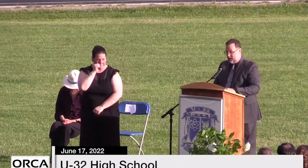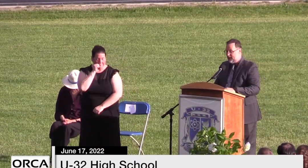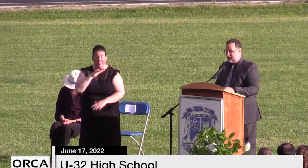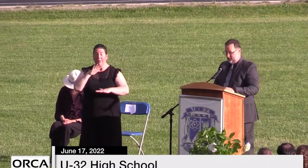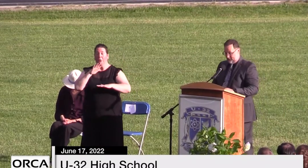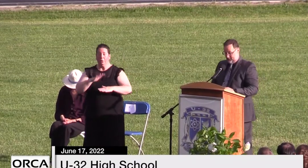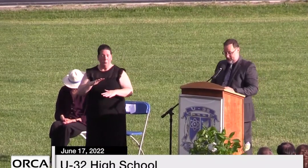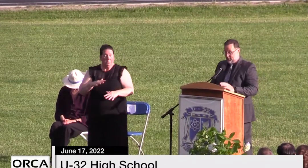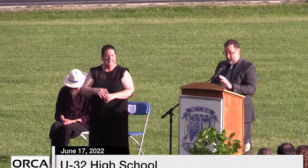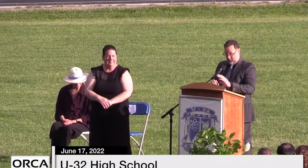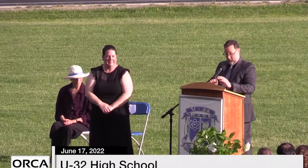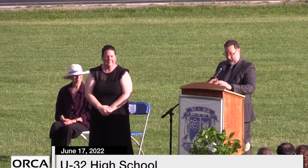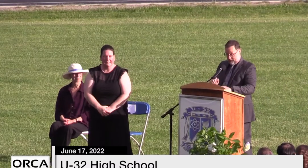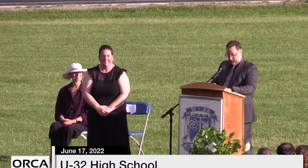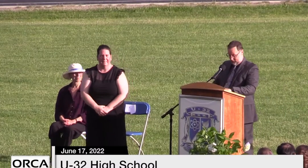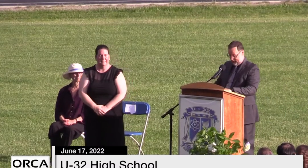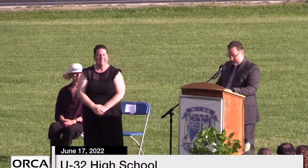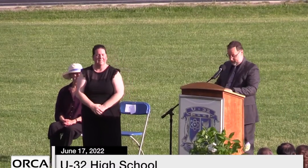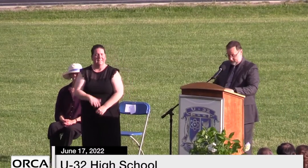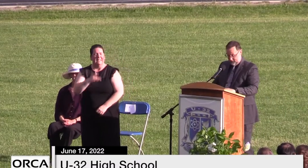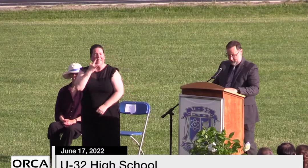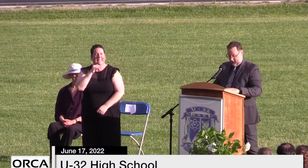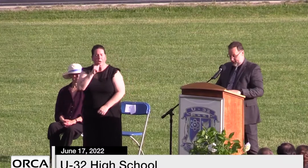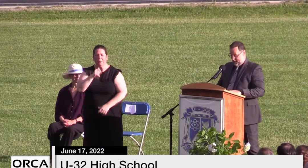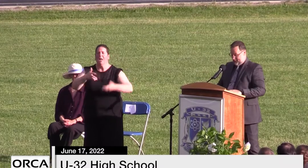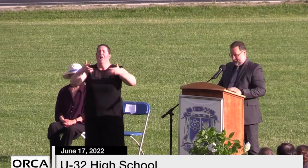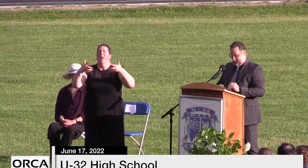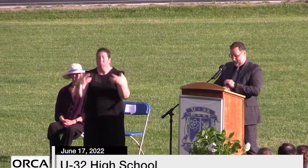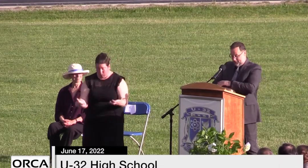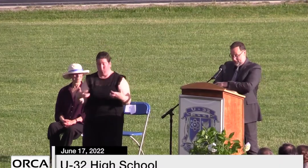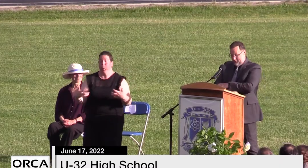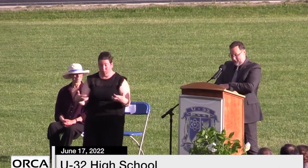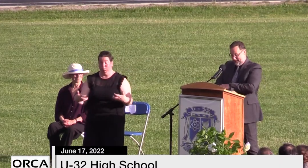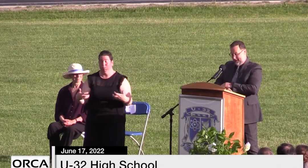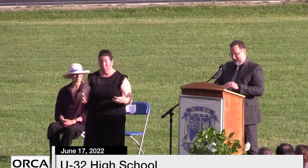Ooh, thank goodness it wasn't a heavier class gift.